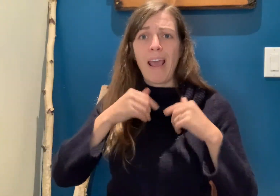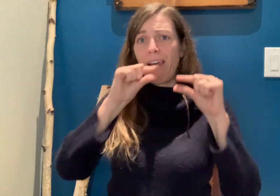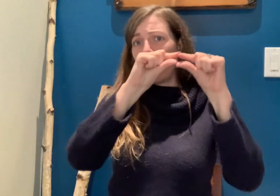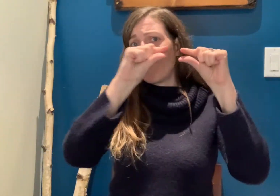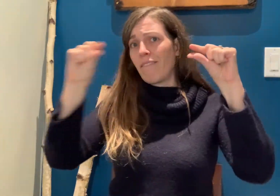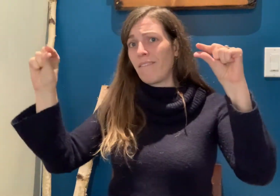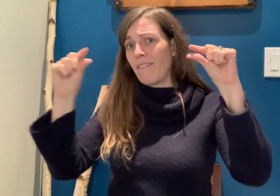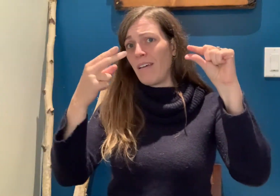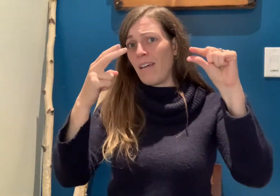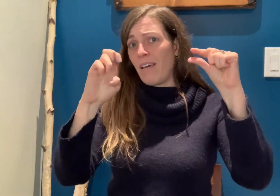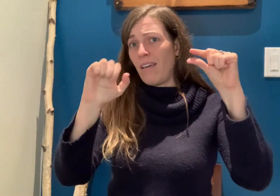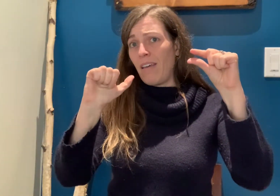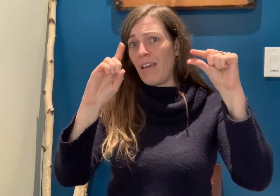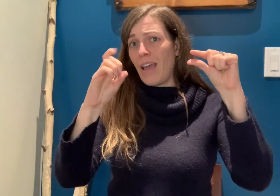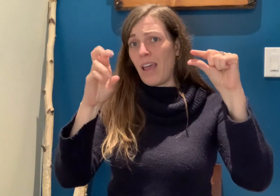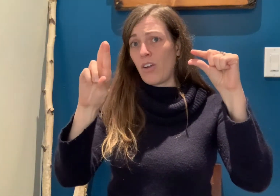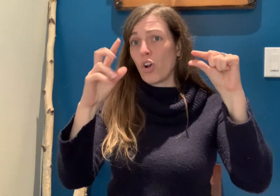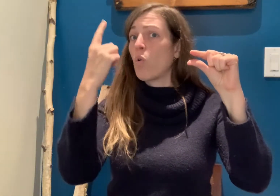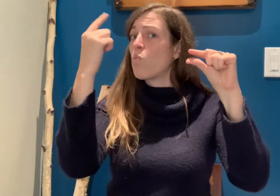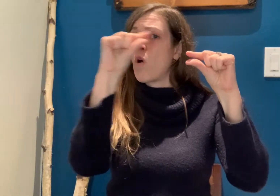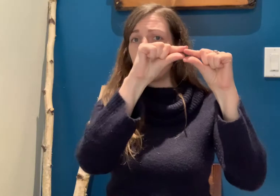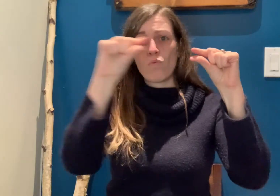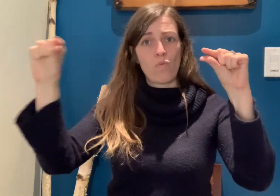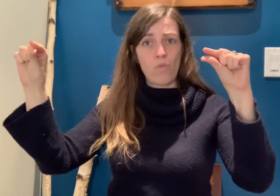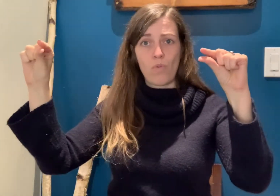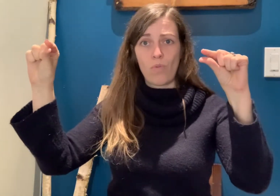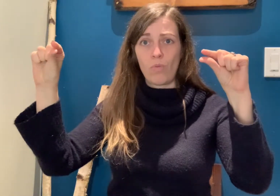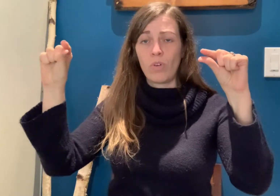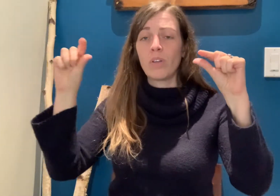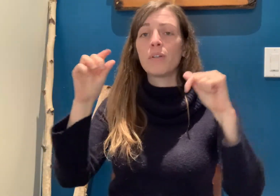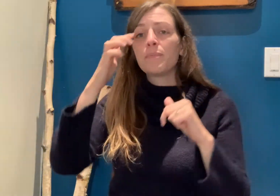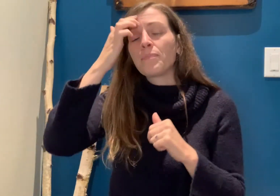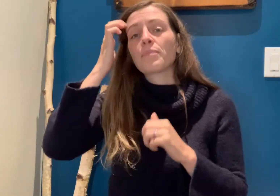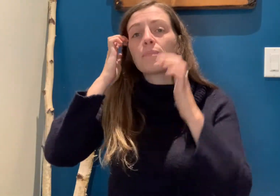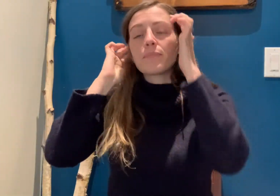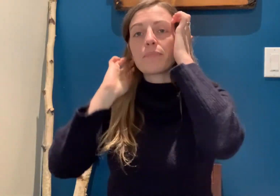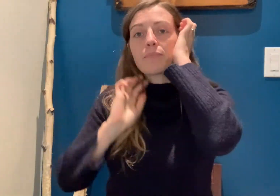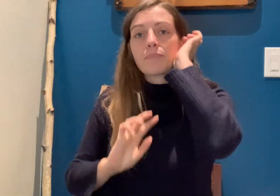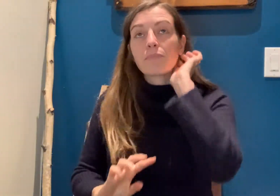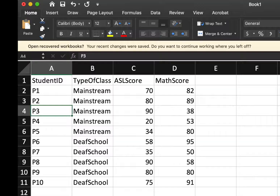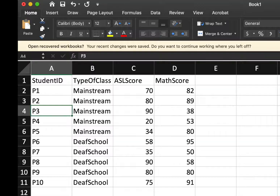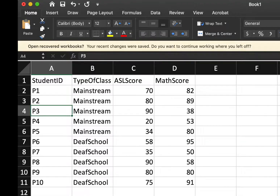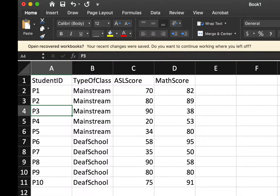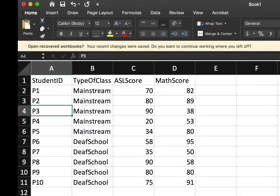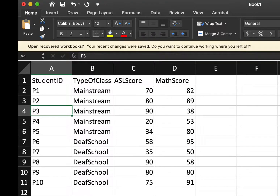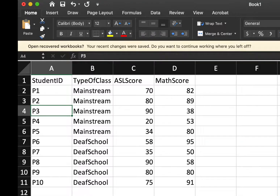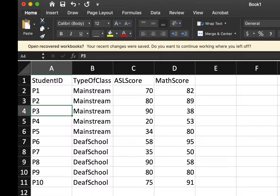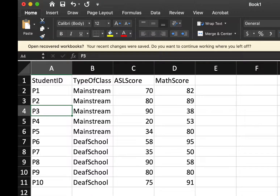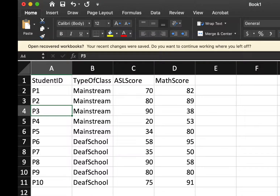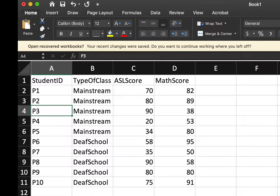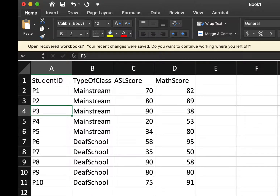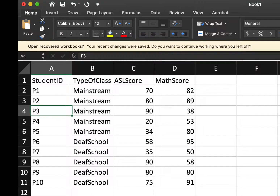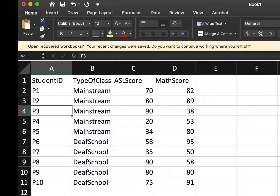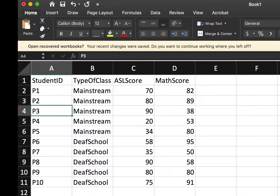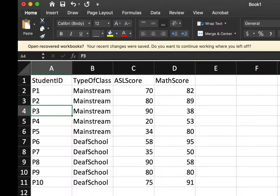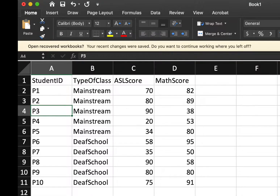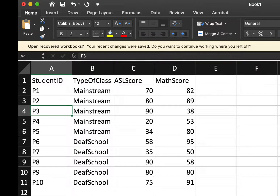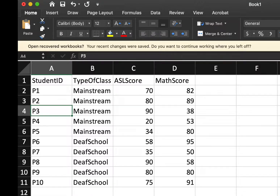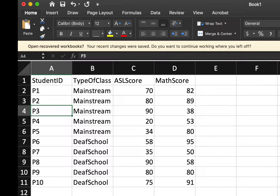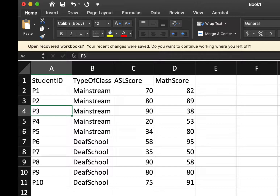Each column should have there should be one header row, and each column should have a label at the top. So you can see an example of the data